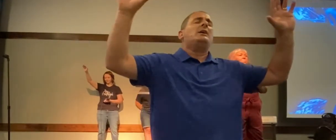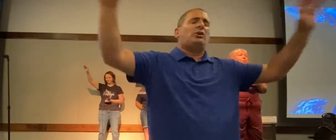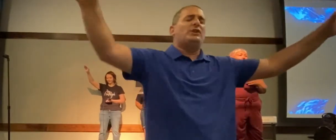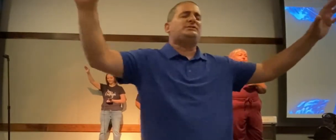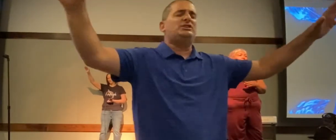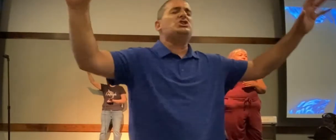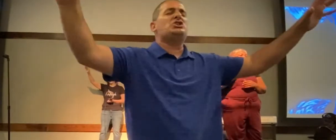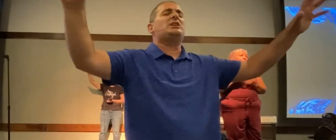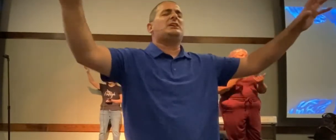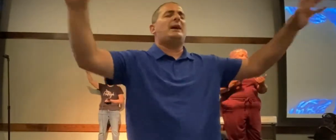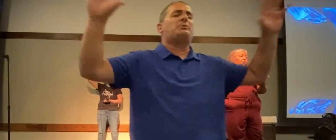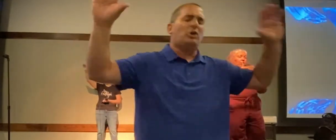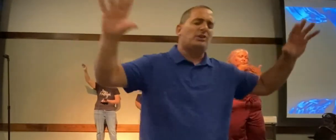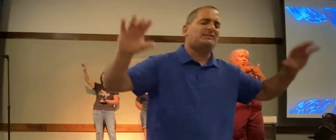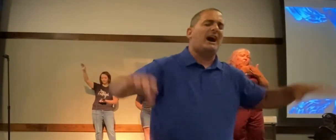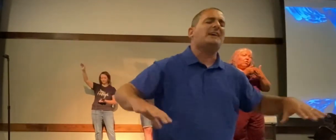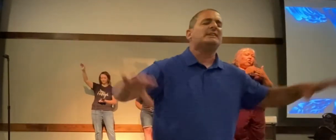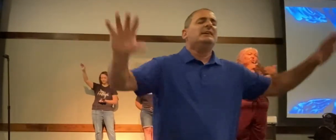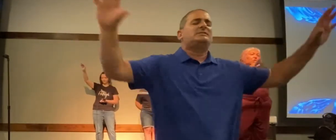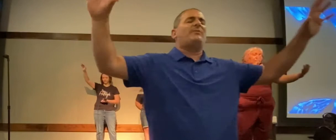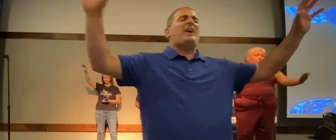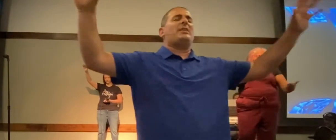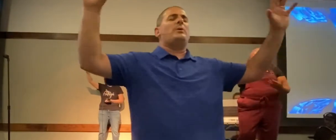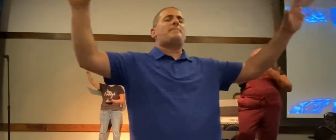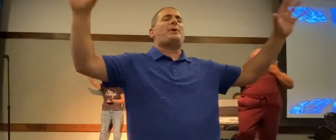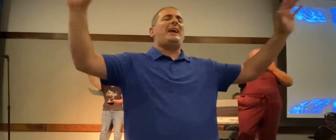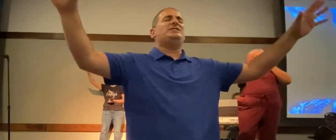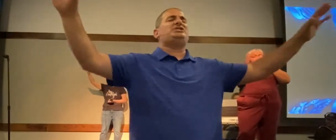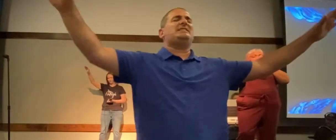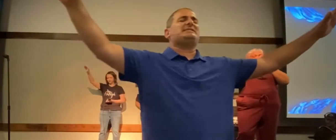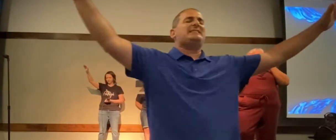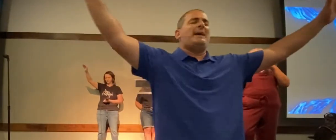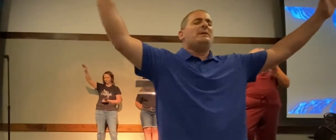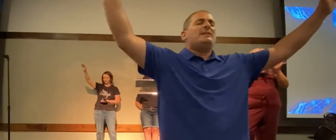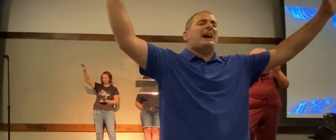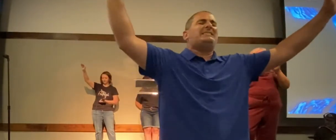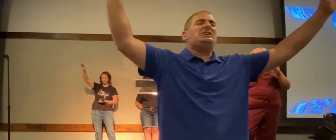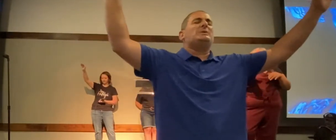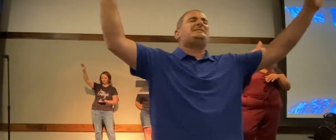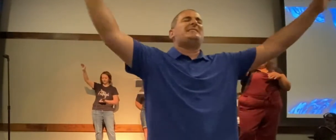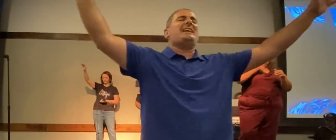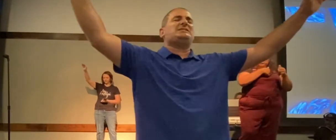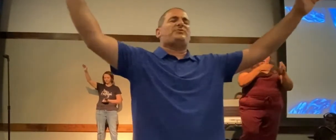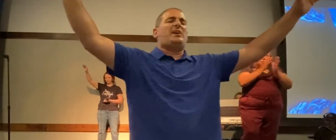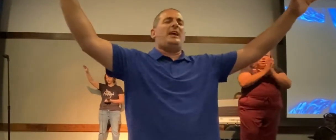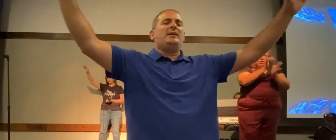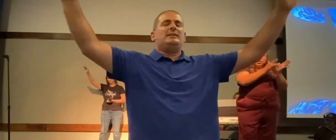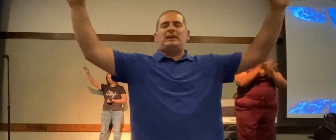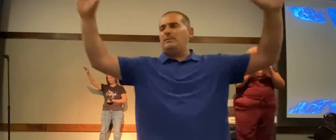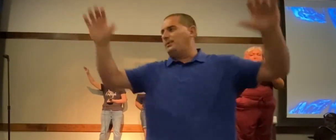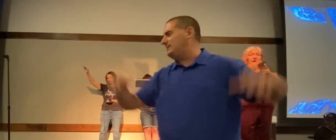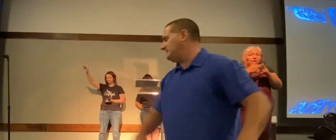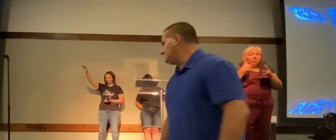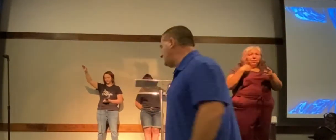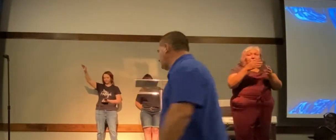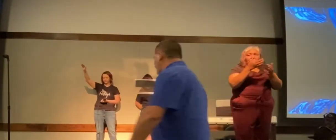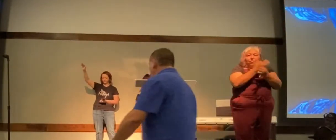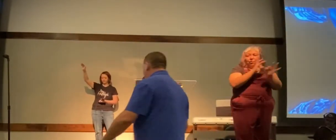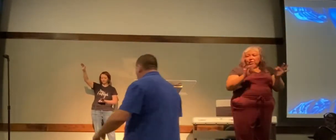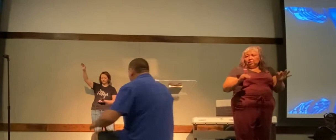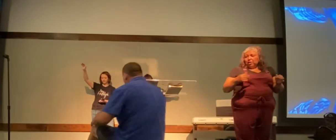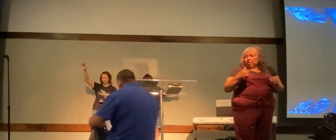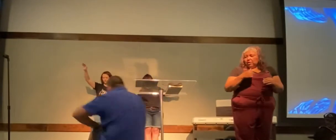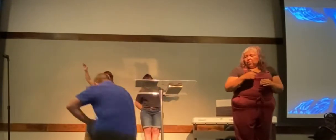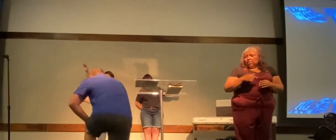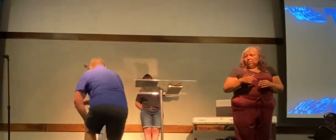walk close to you, you're going to come close to us. So, Father, we pray in Jesus' name, God, that you would set us free, that you put us into this